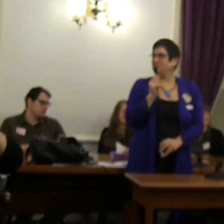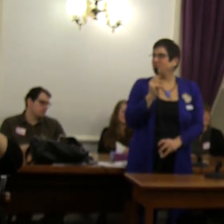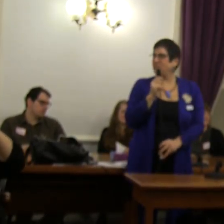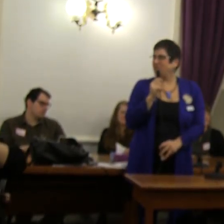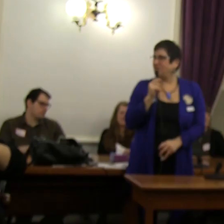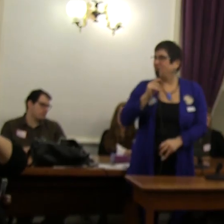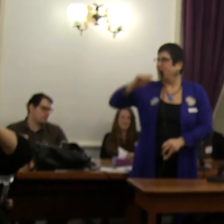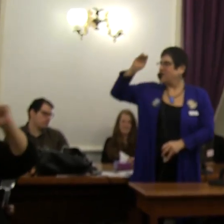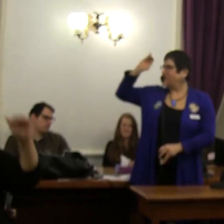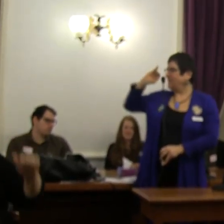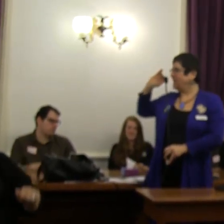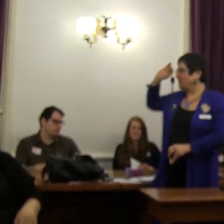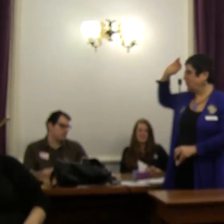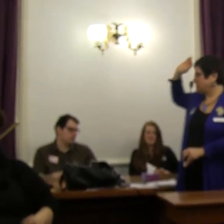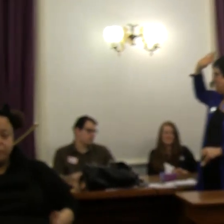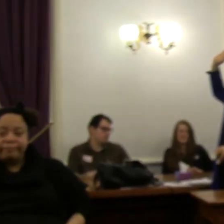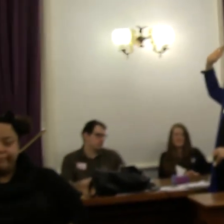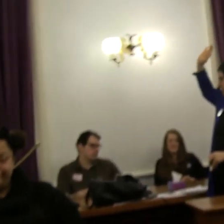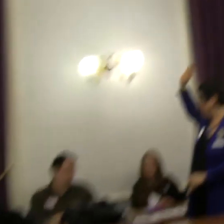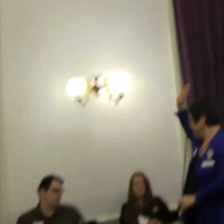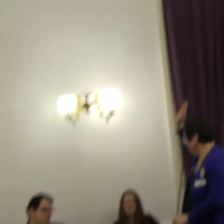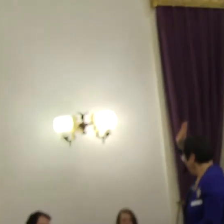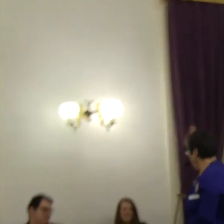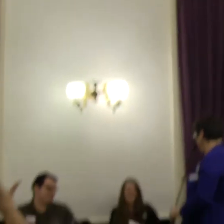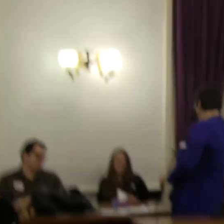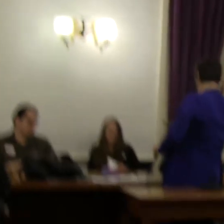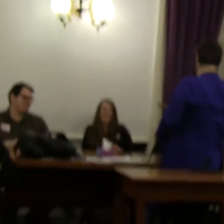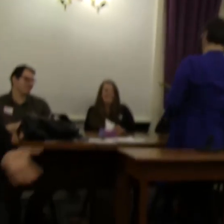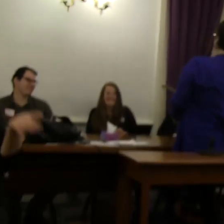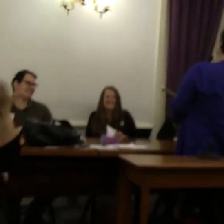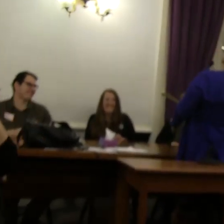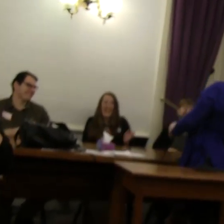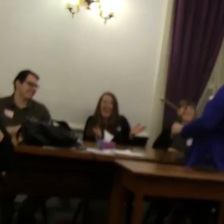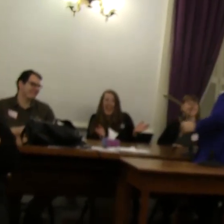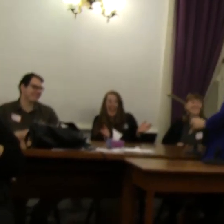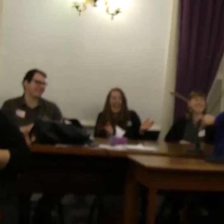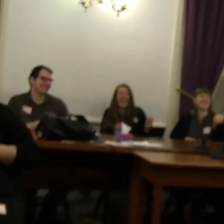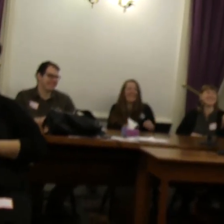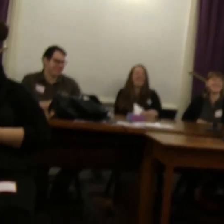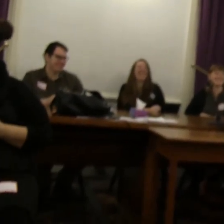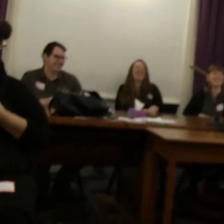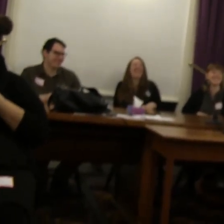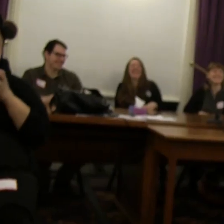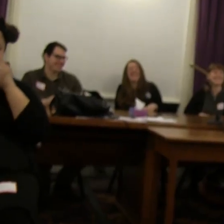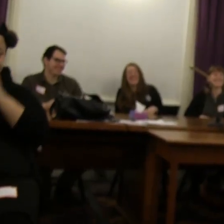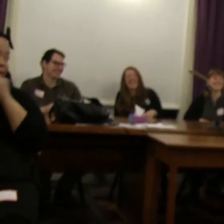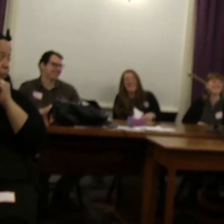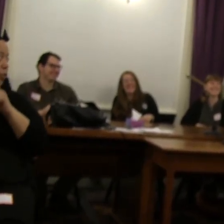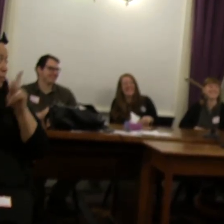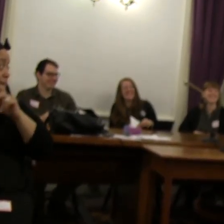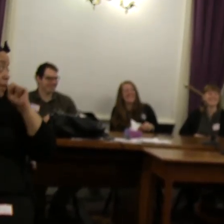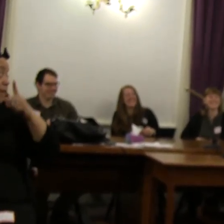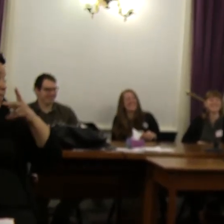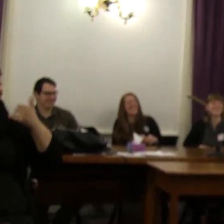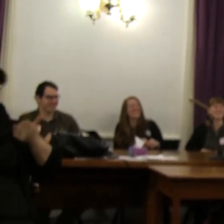I'm from Waverly, Washington. Great. I'm Old Harris, South Alton. Glad you made it. I'm